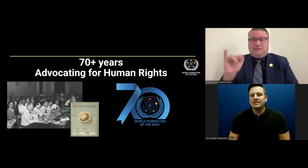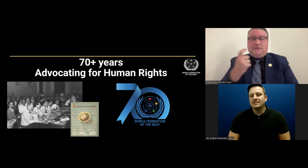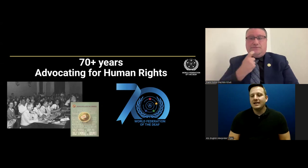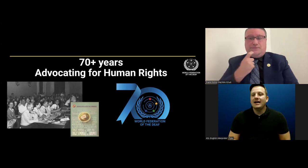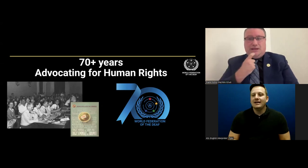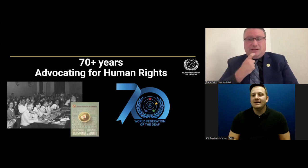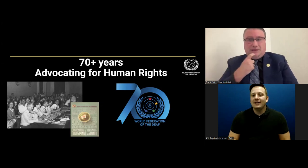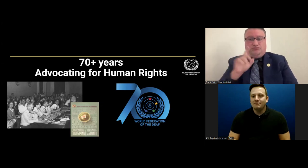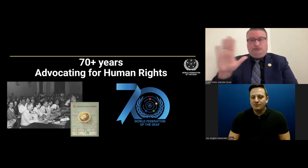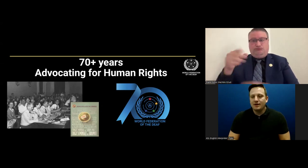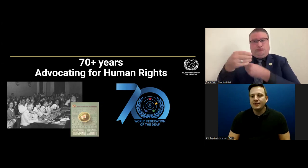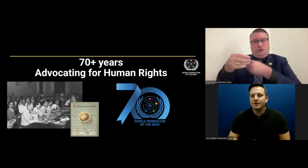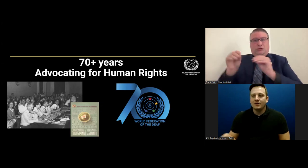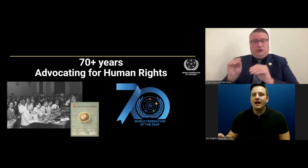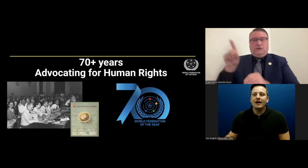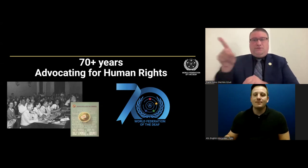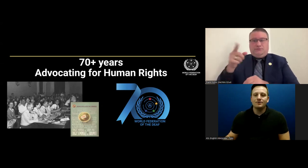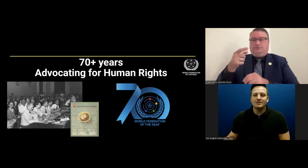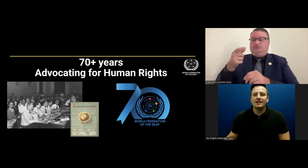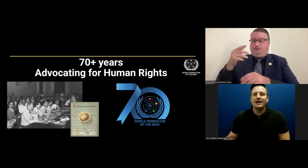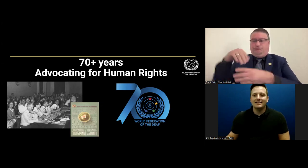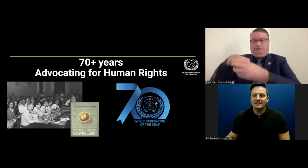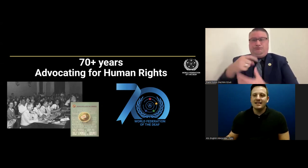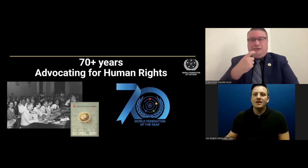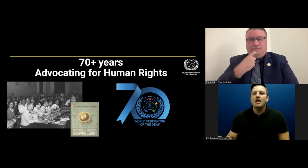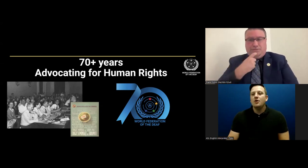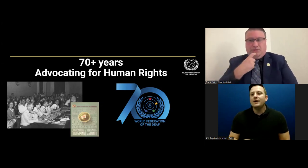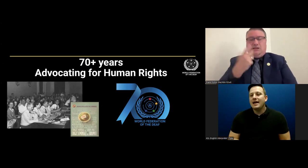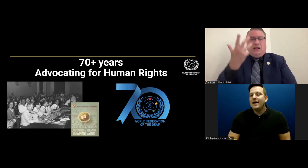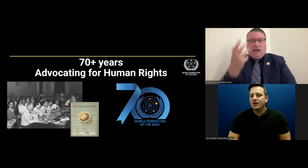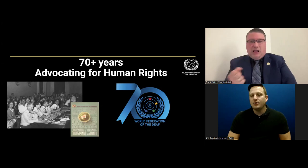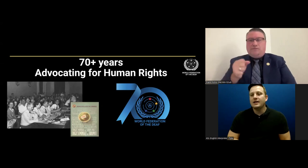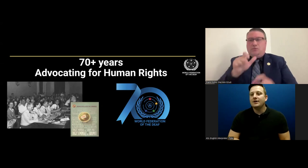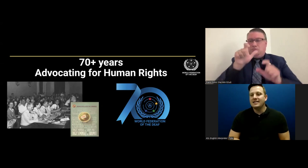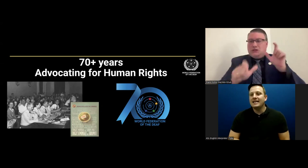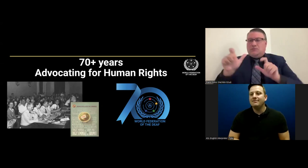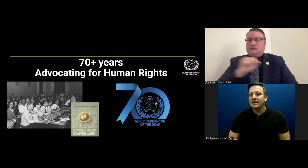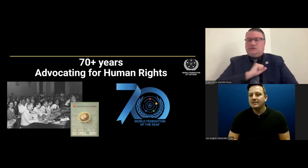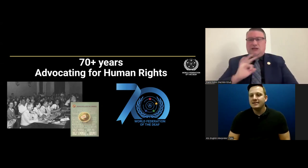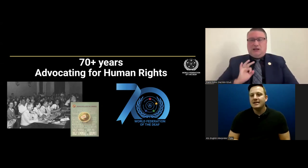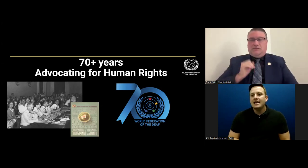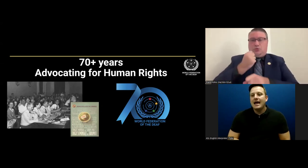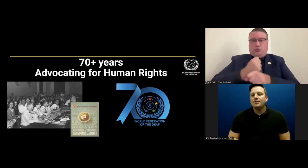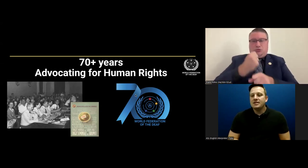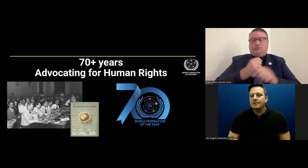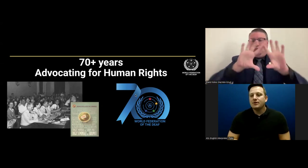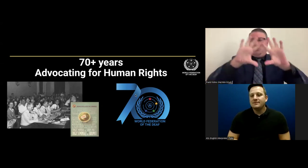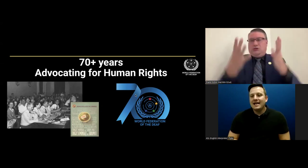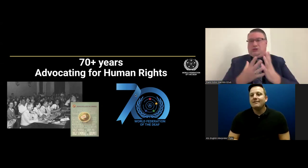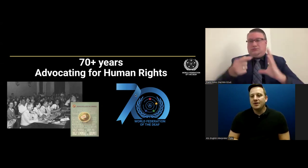conferences have moved around the year since then. We are now headquartered in Helsinki, Finland, and there's a number of staff that